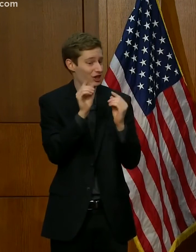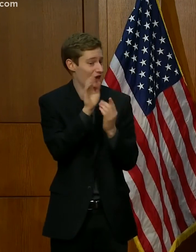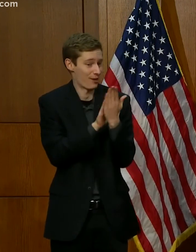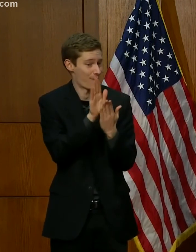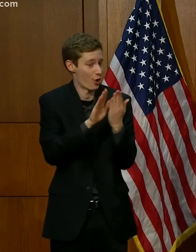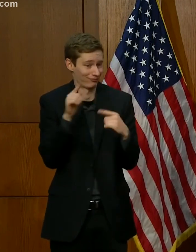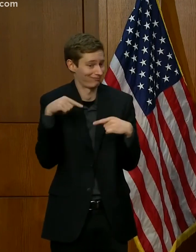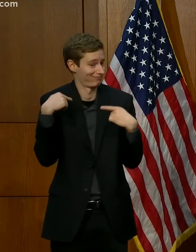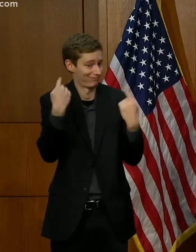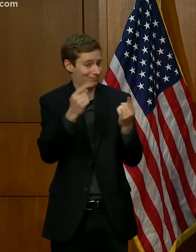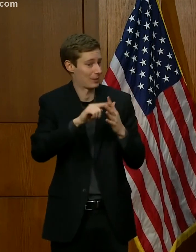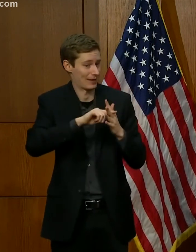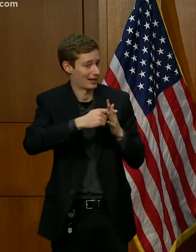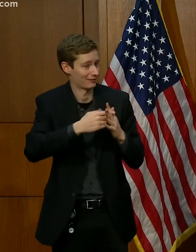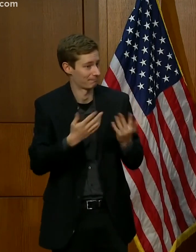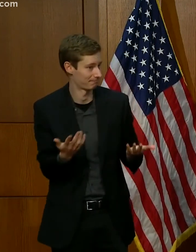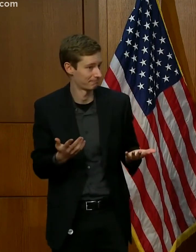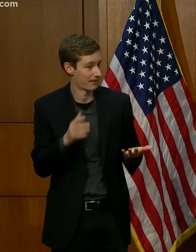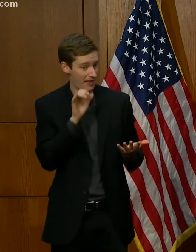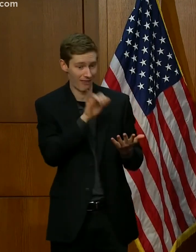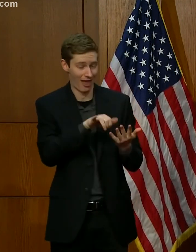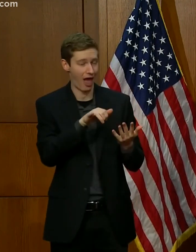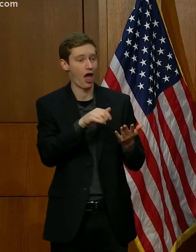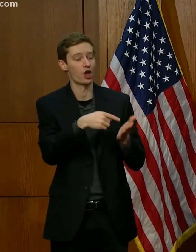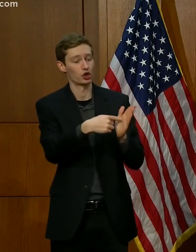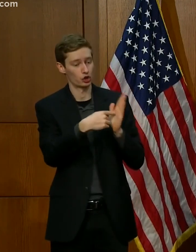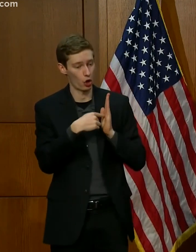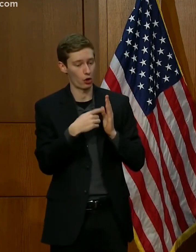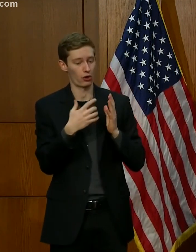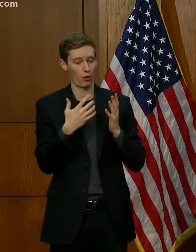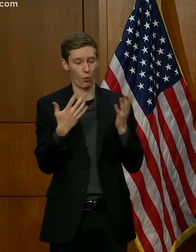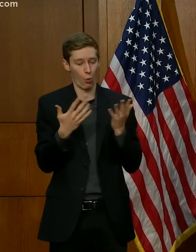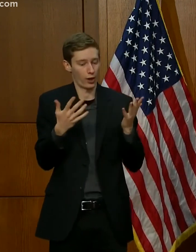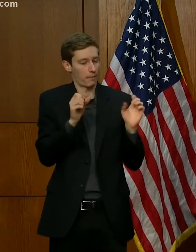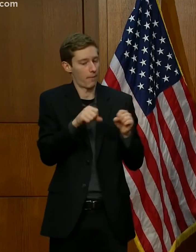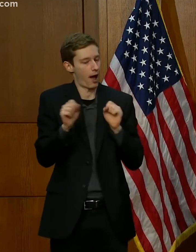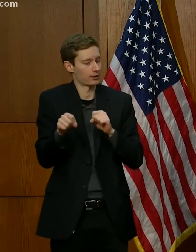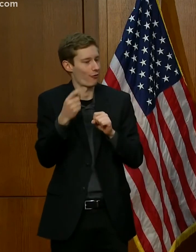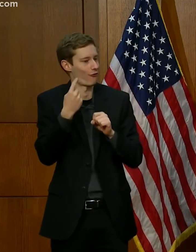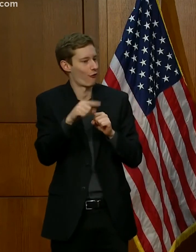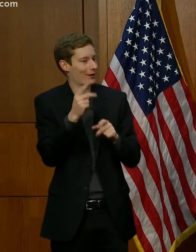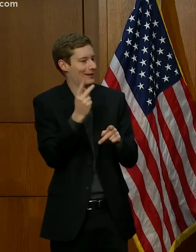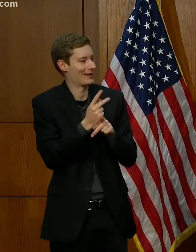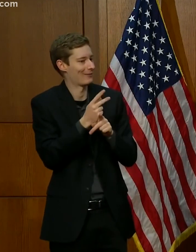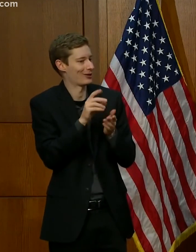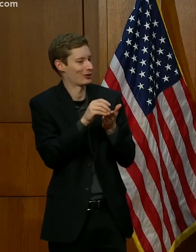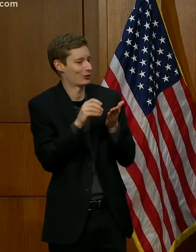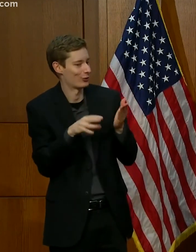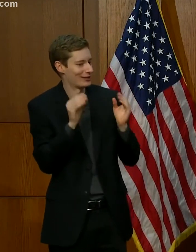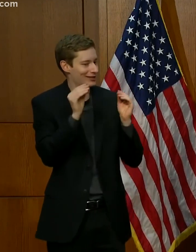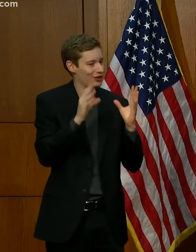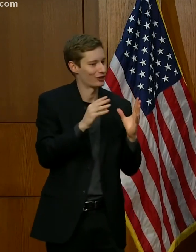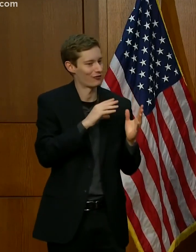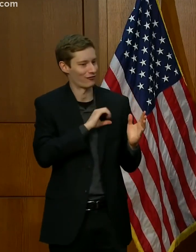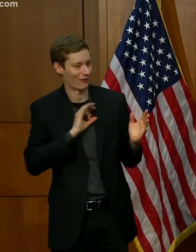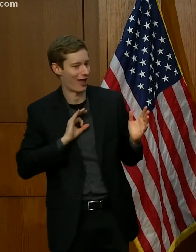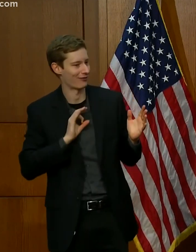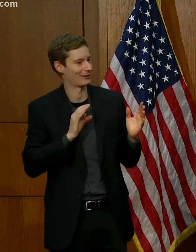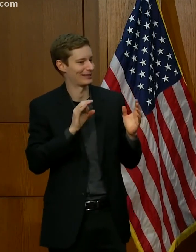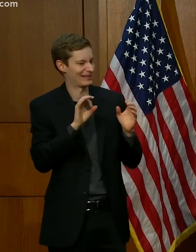and frankly, that's taught us a lot about what's possible in terms of keeping teachers and students and families safe. And I thank those